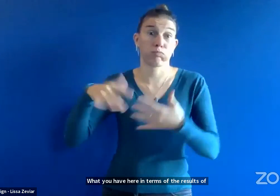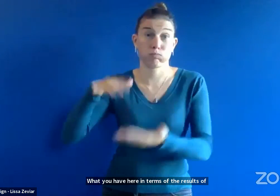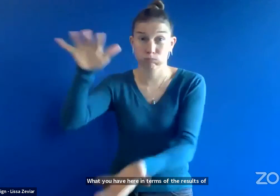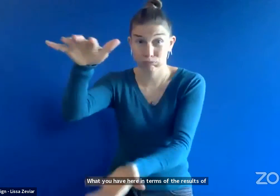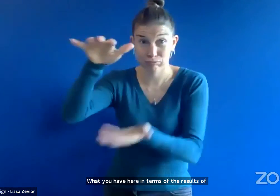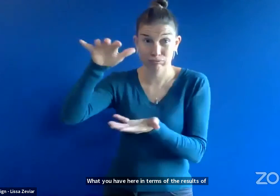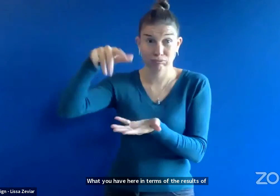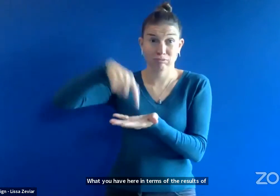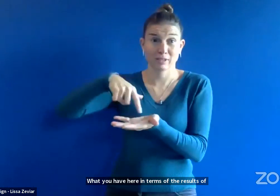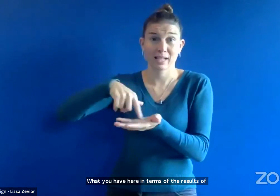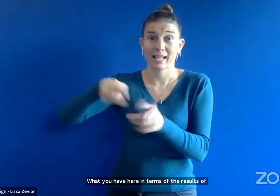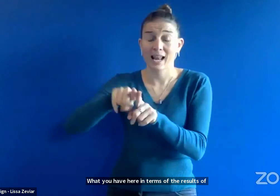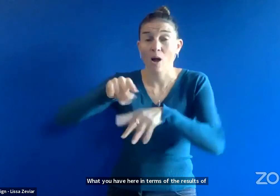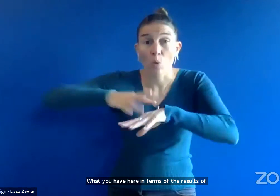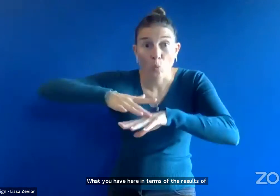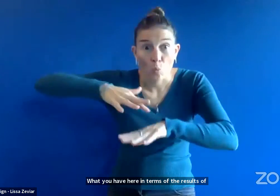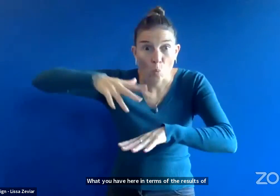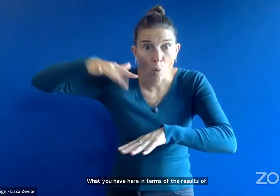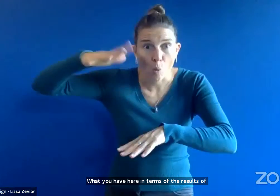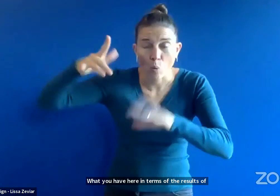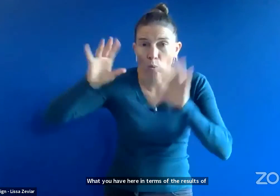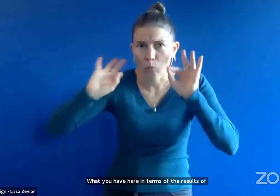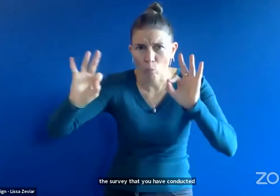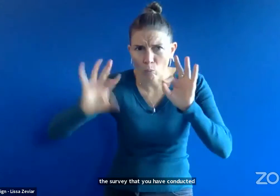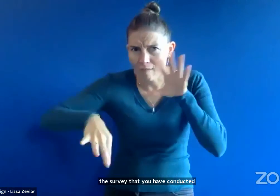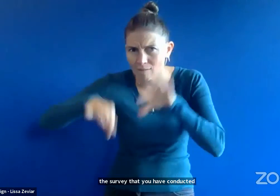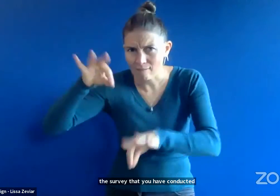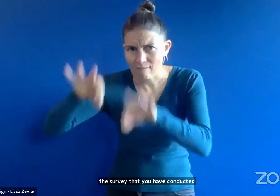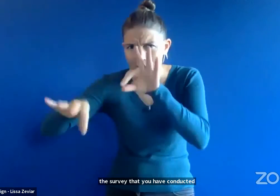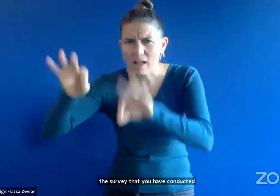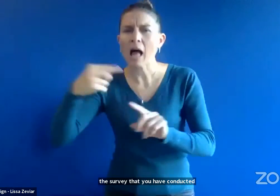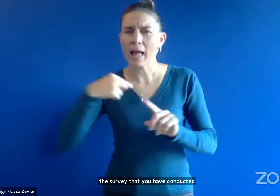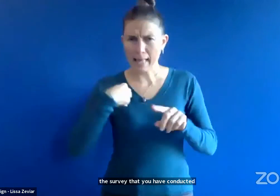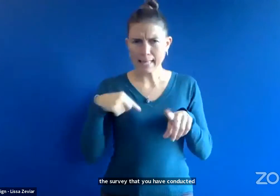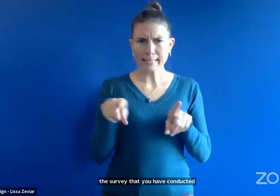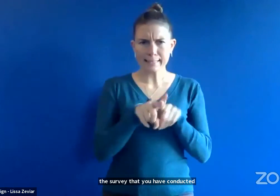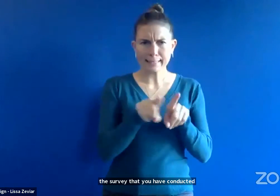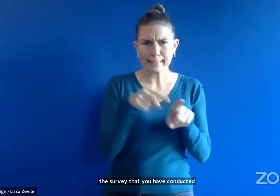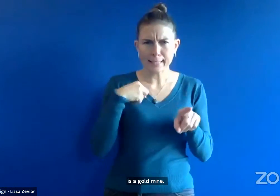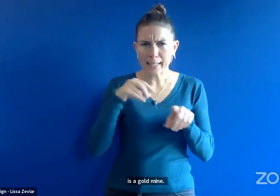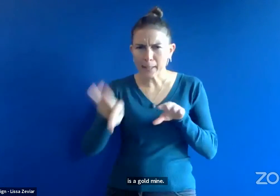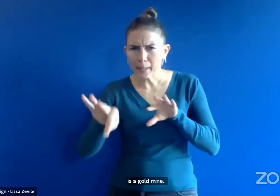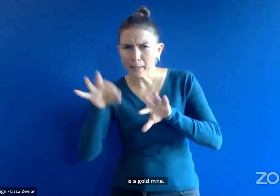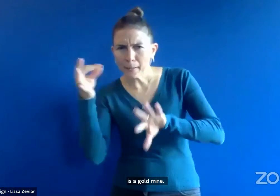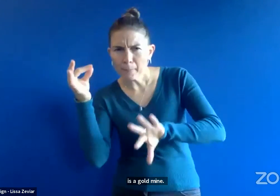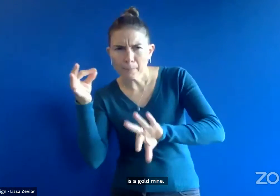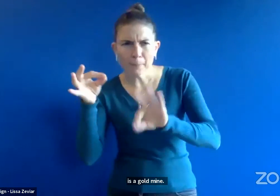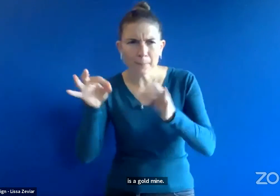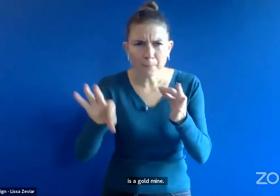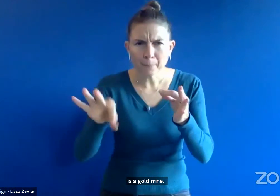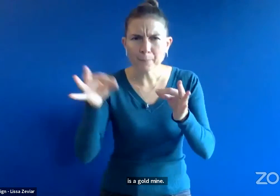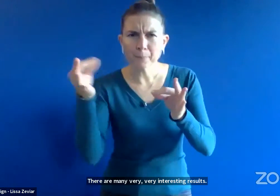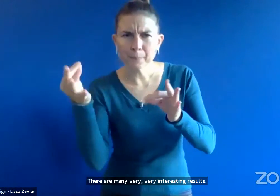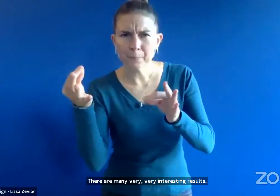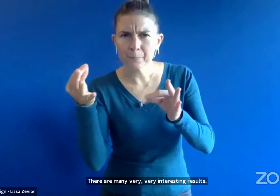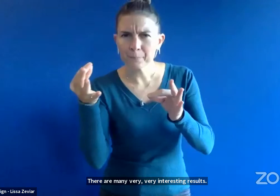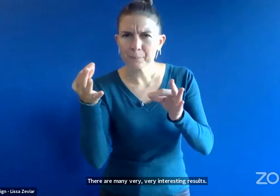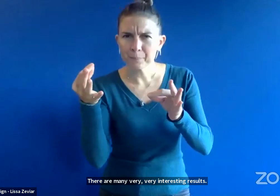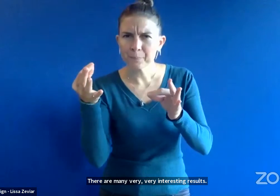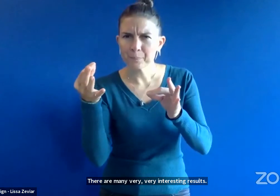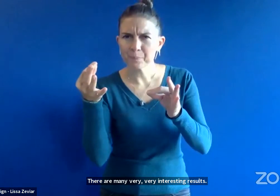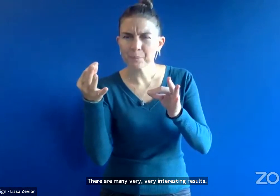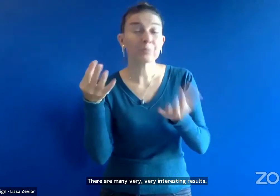are many very interesting results. I picked up a few of them. Notably the difference